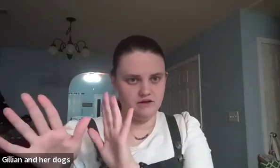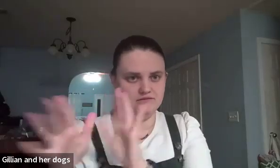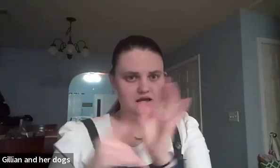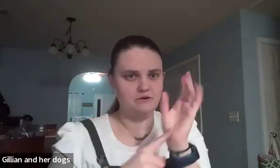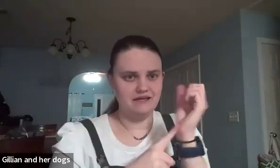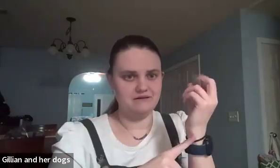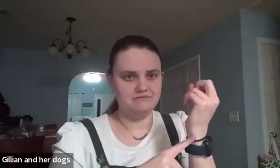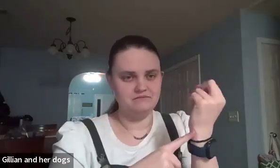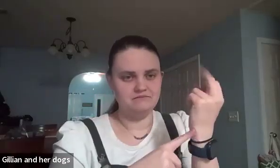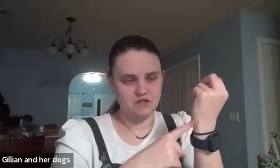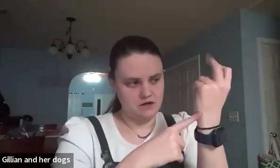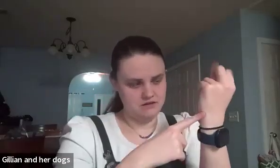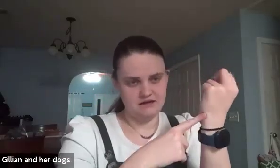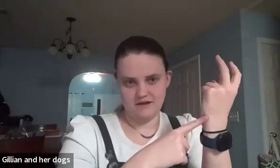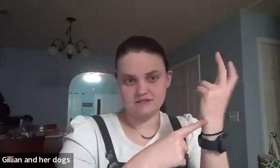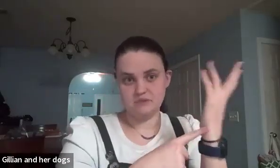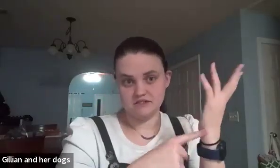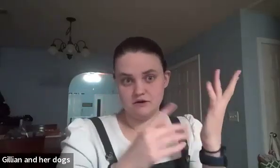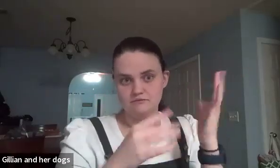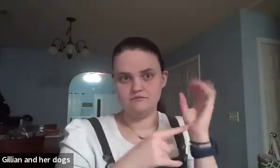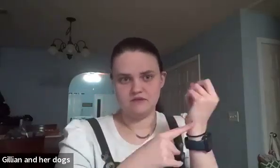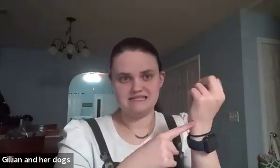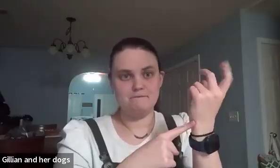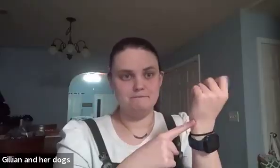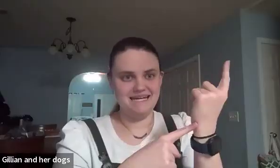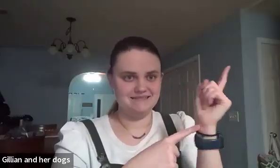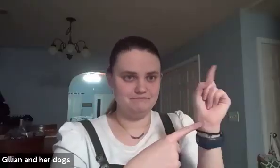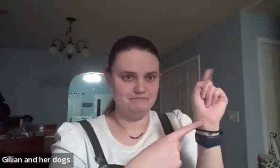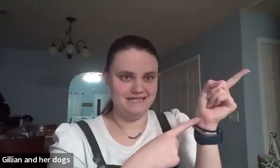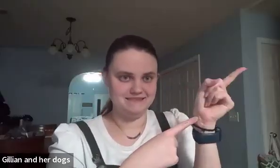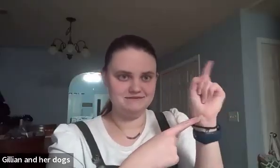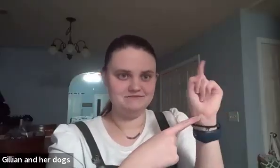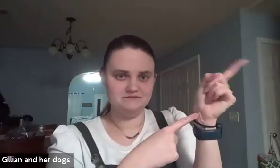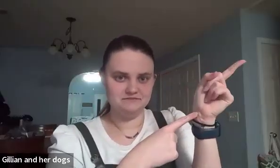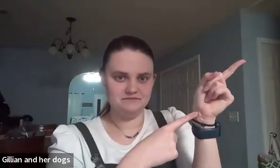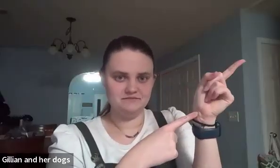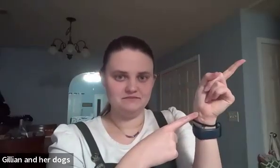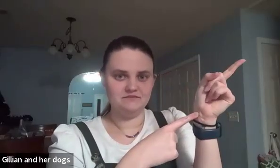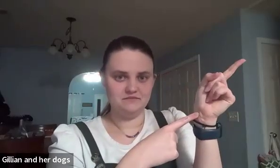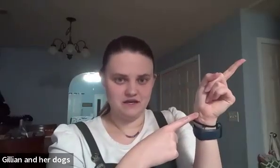Okay. That one can get complicated fast, but so that's the minute, minute.